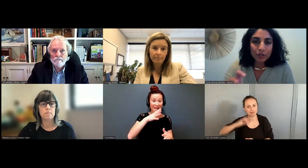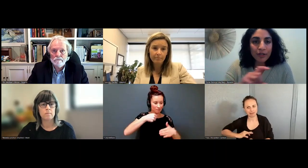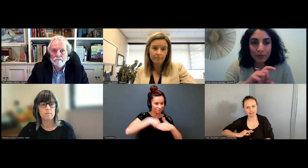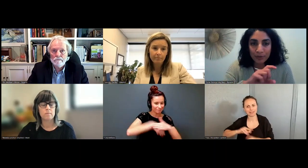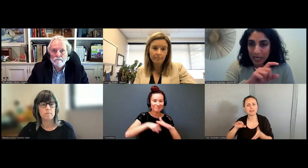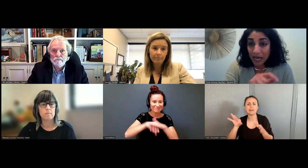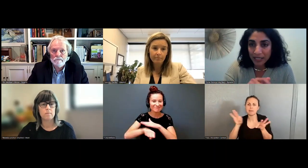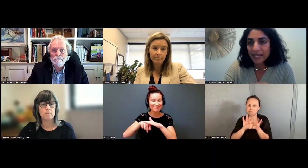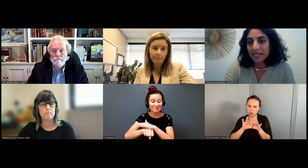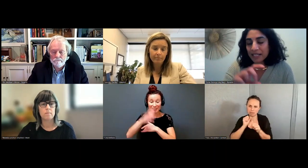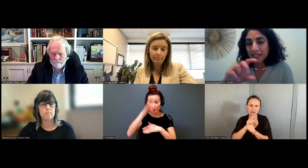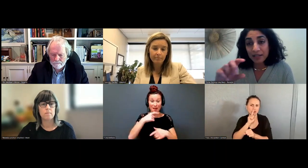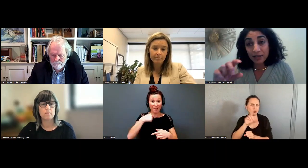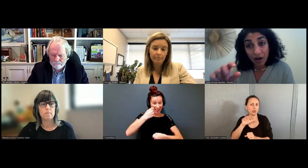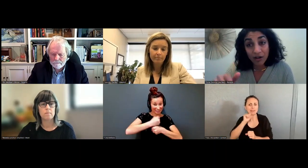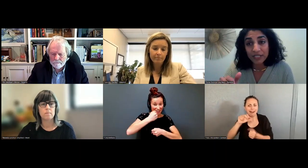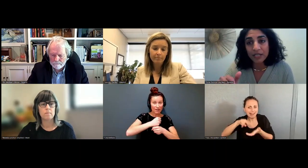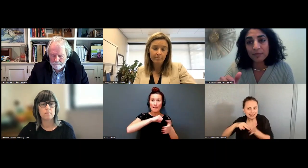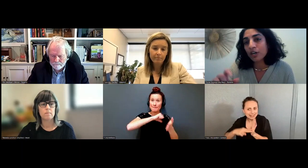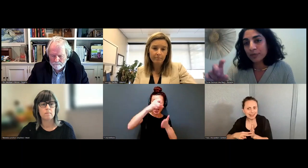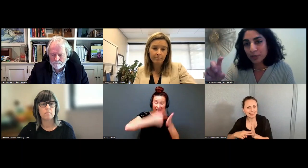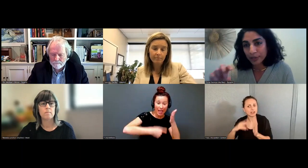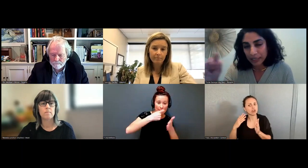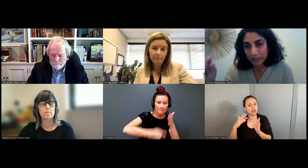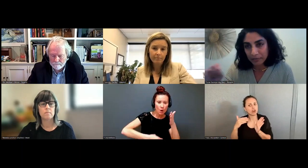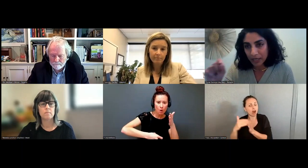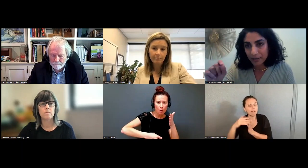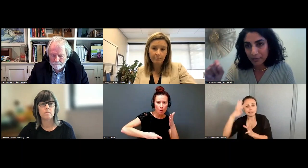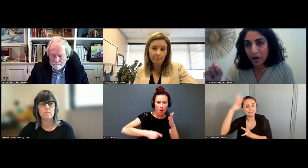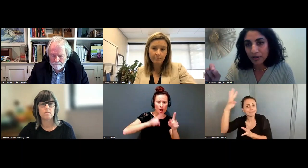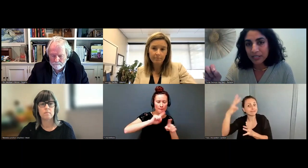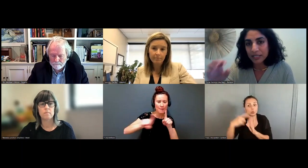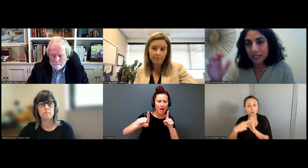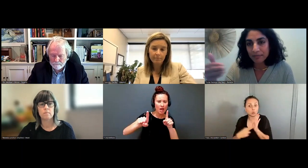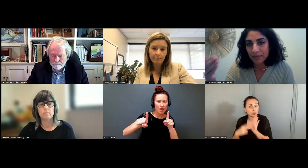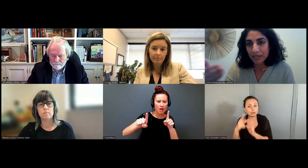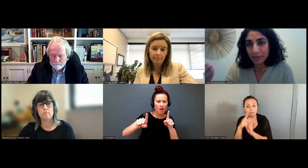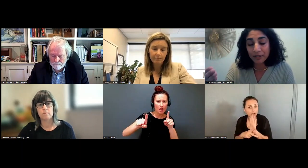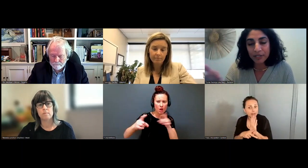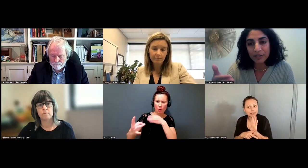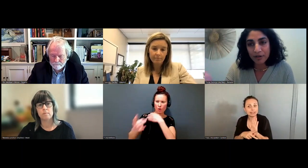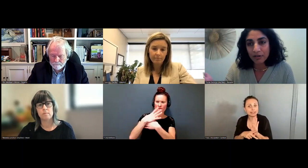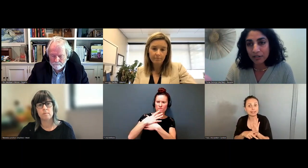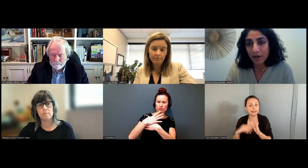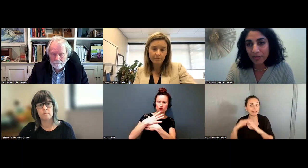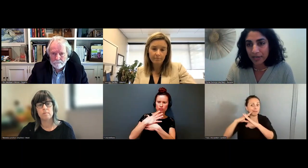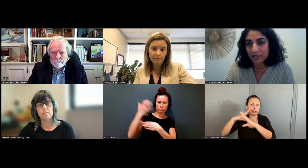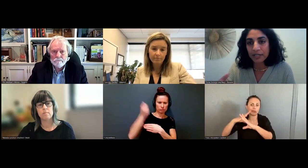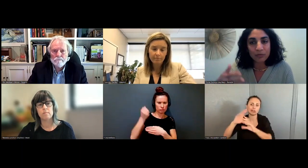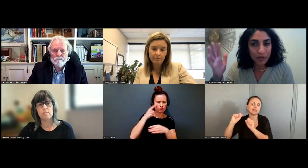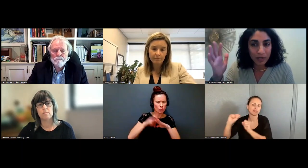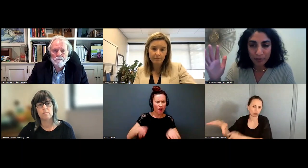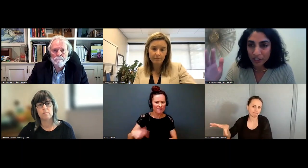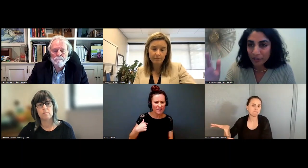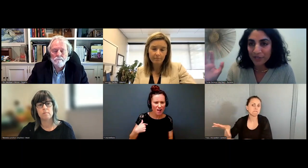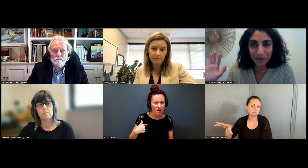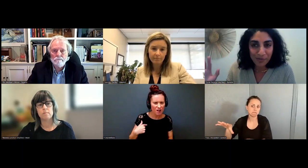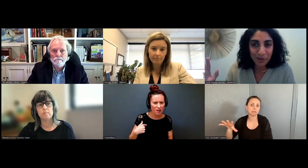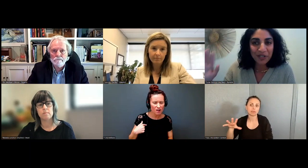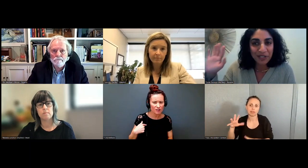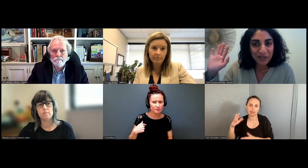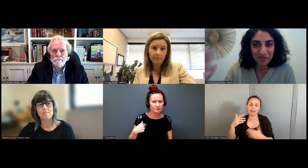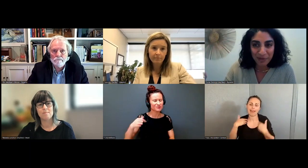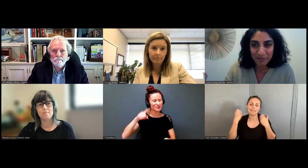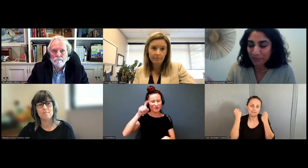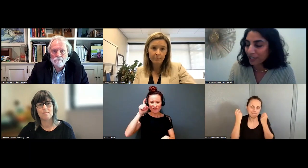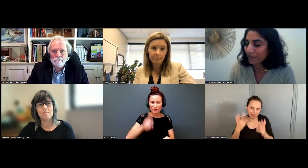to make sure that those unintended, oftentimes arbitrary policy barriers are not there. And we've got a bunch of those in our